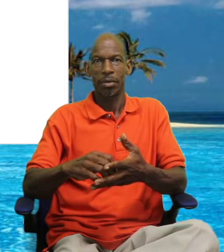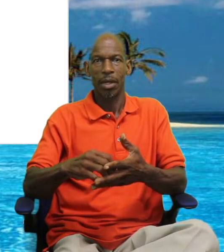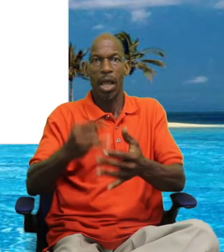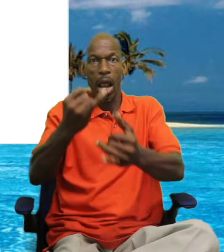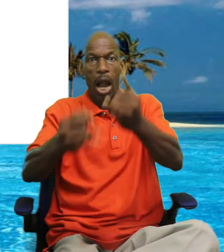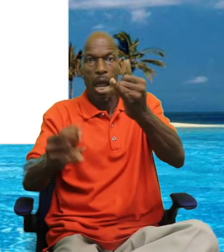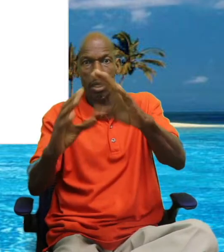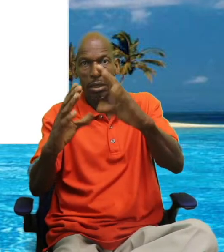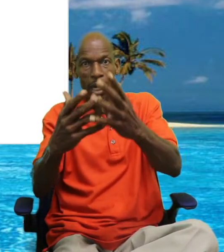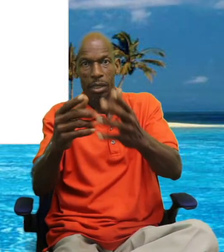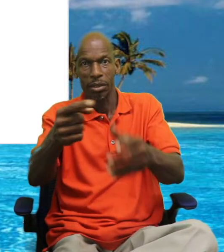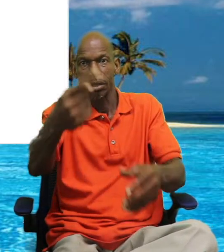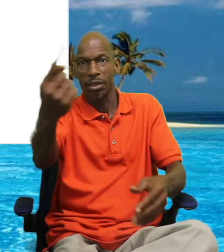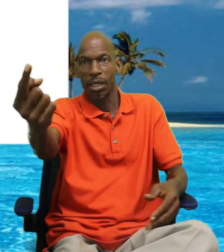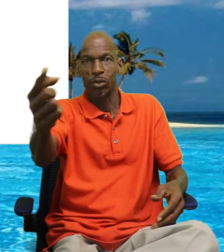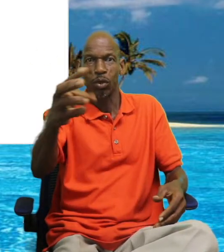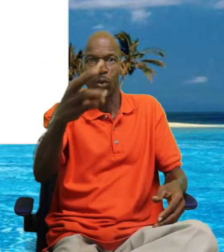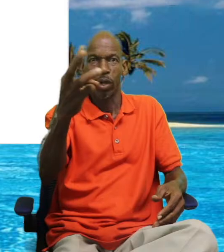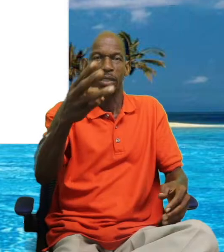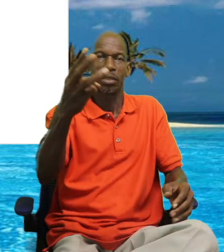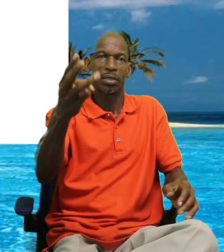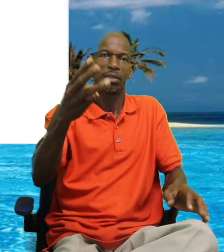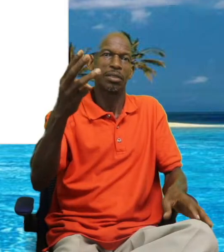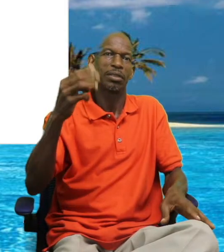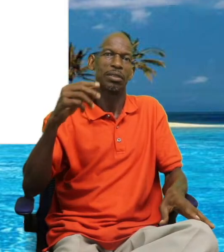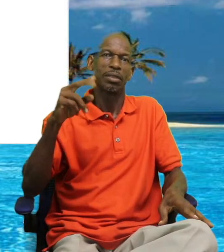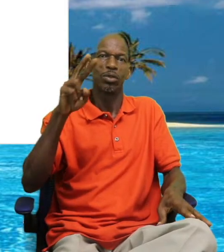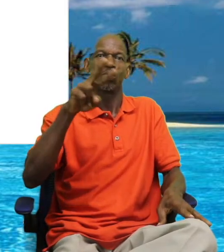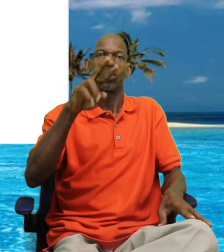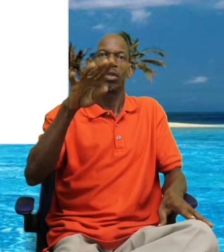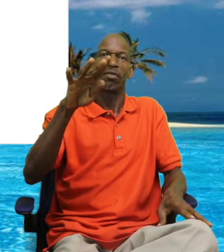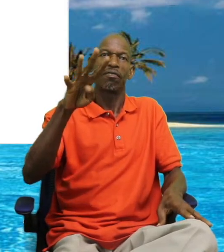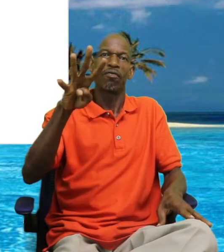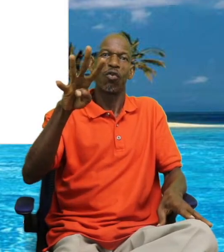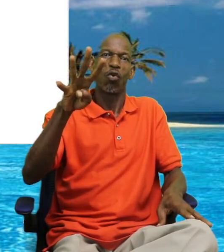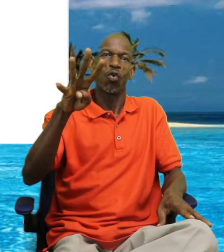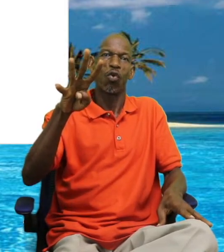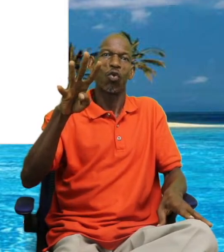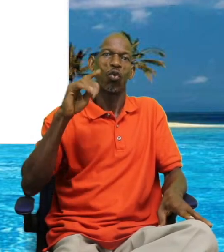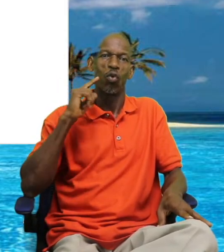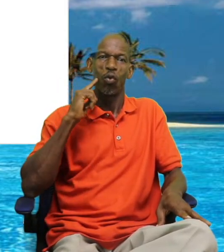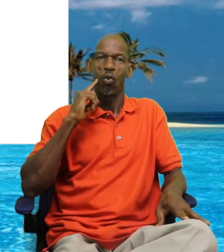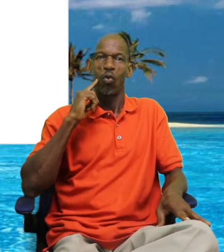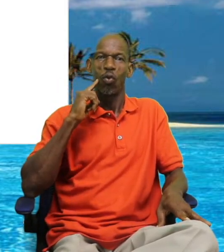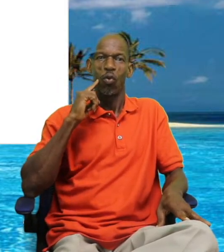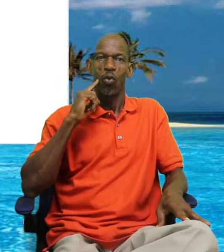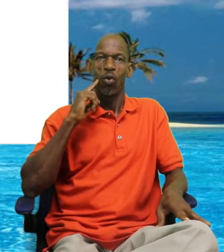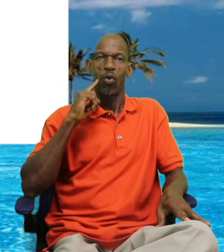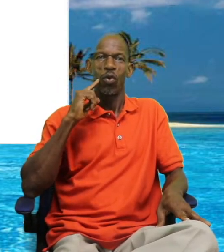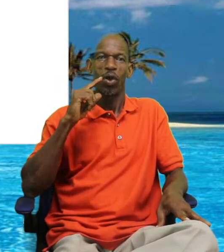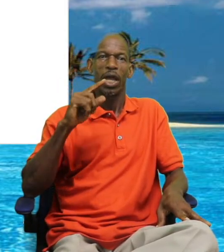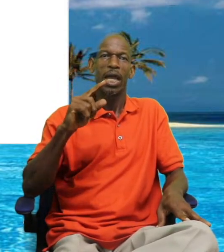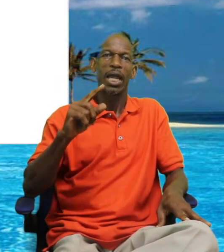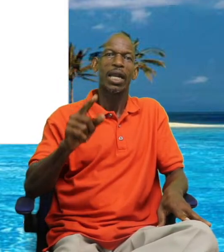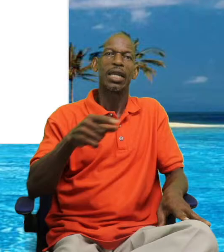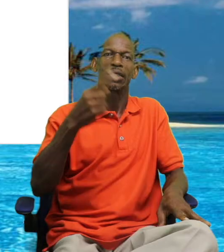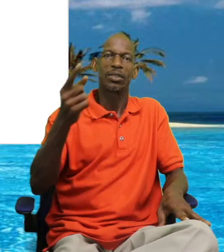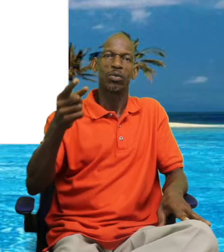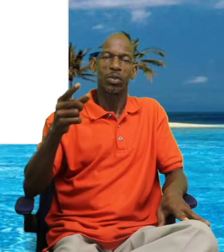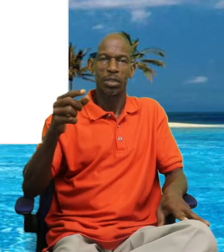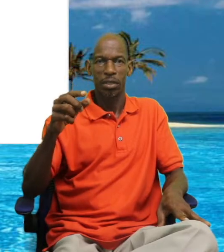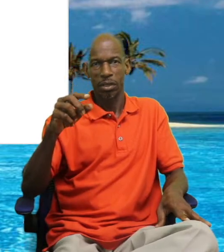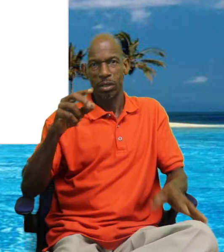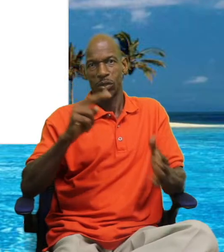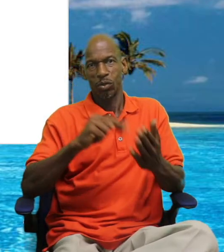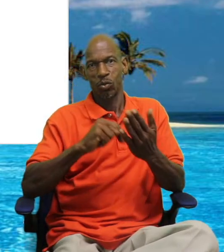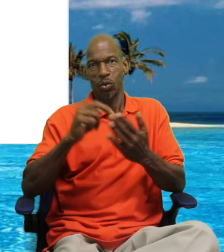week, Wednesday, which is the 24th. Next week, Wednesday is the 24th of November,